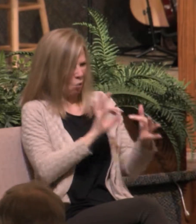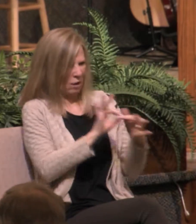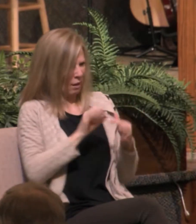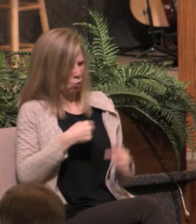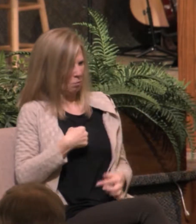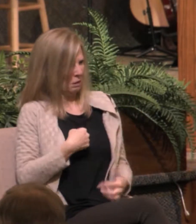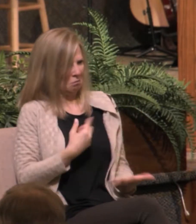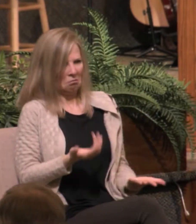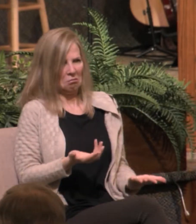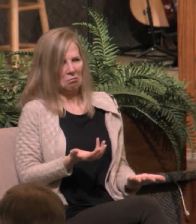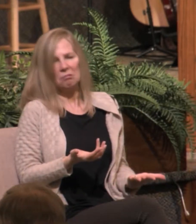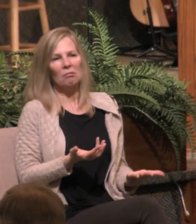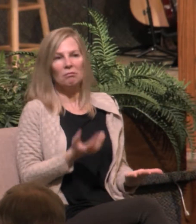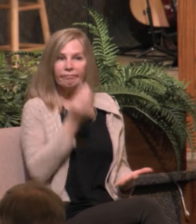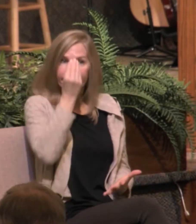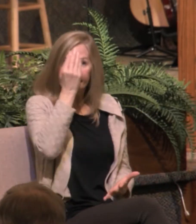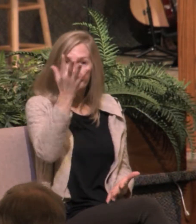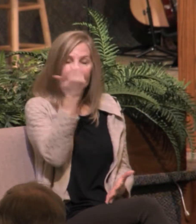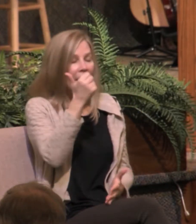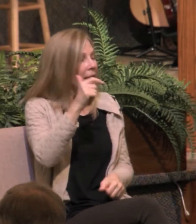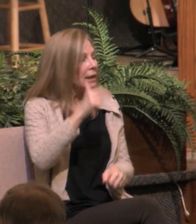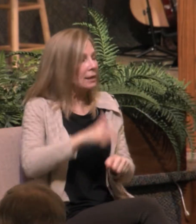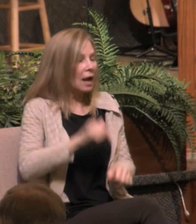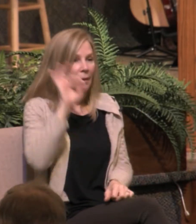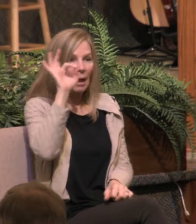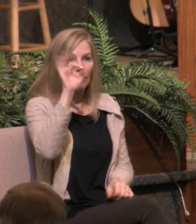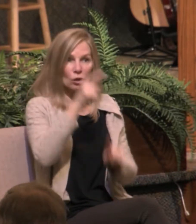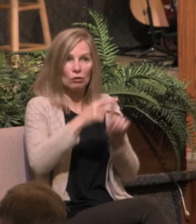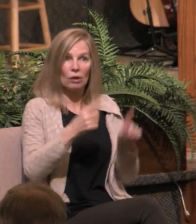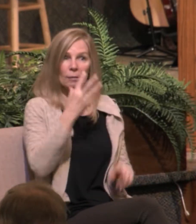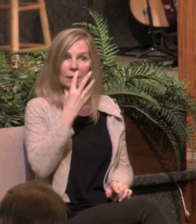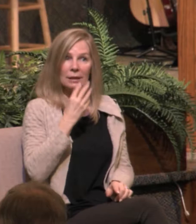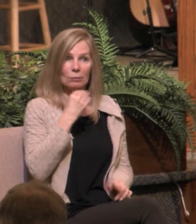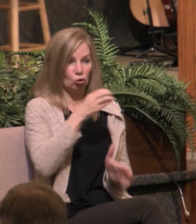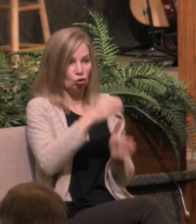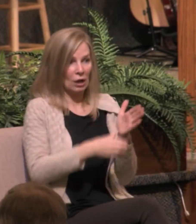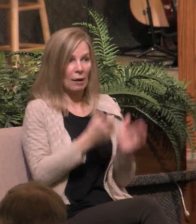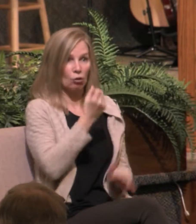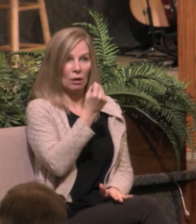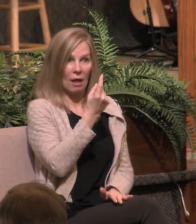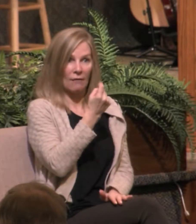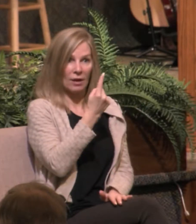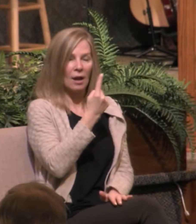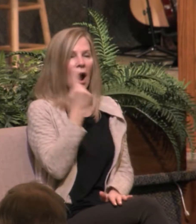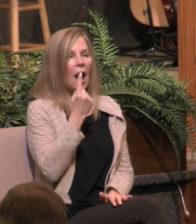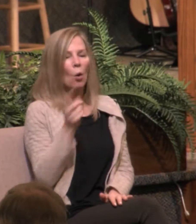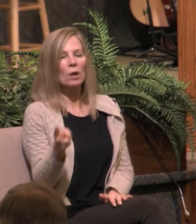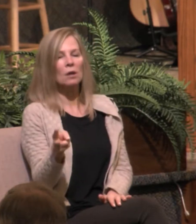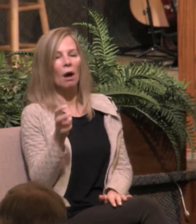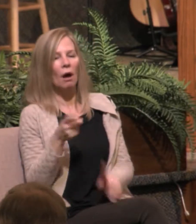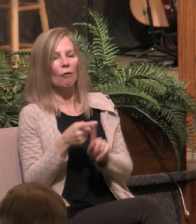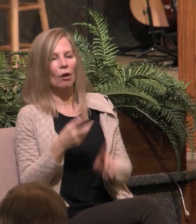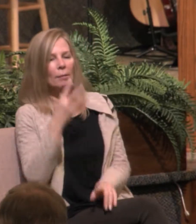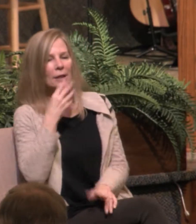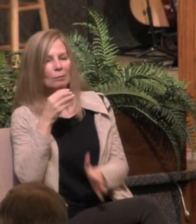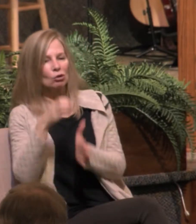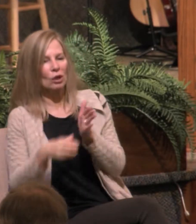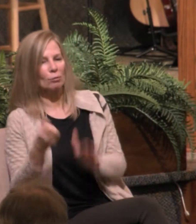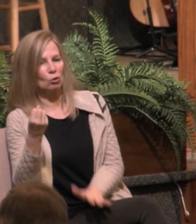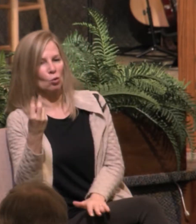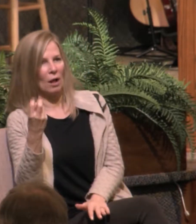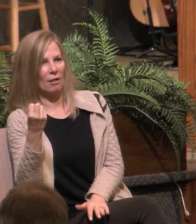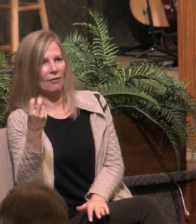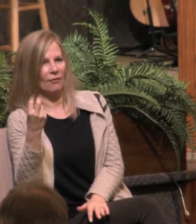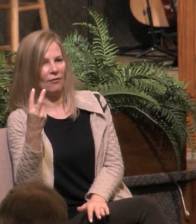I'll tell you what it has to do with you. Every time I preach out of Hebrews 11, I read Hebrews chapter 12, which explains why we're studying this. Hebrews